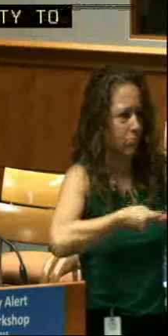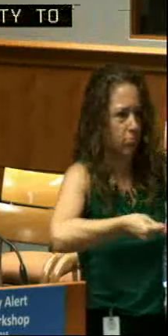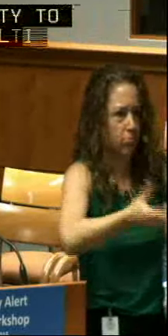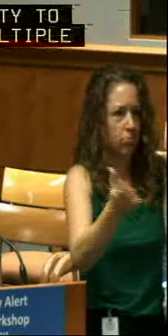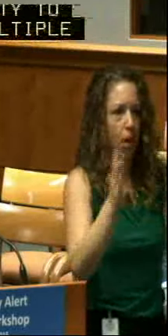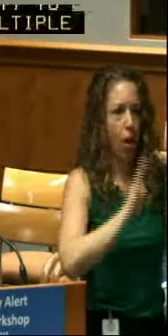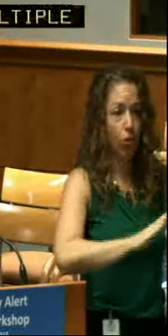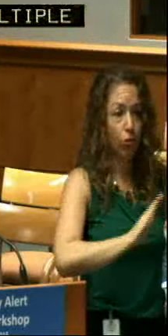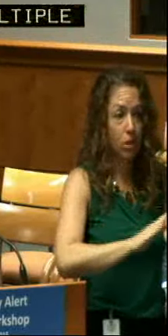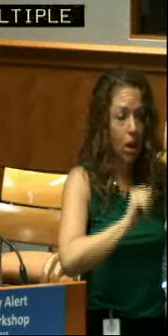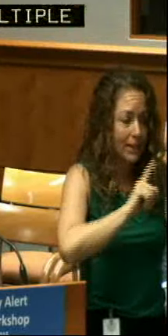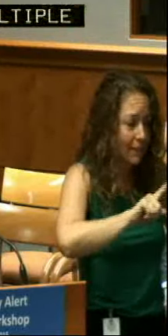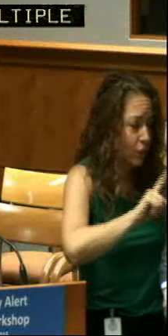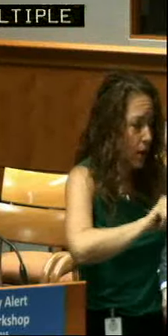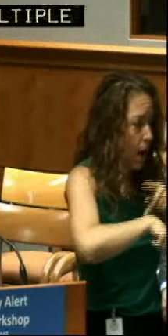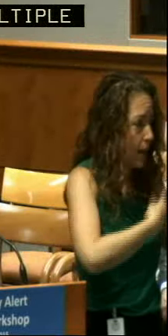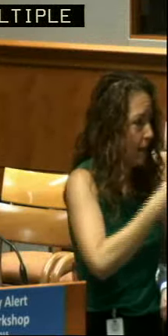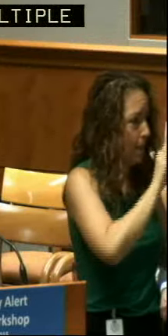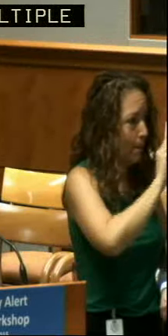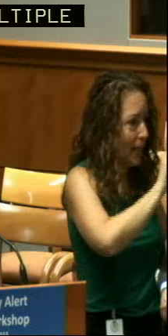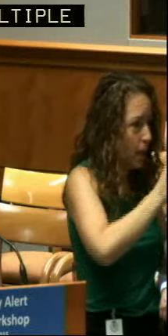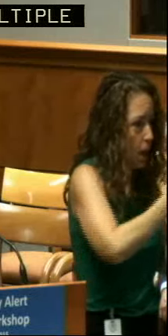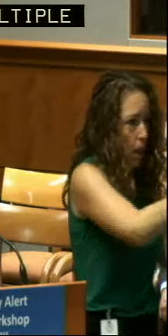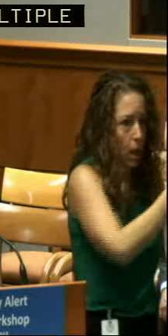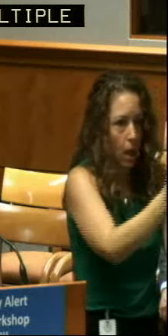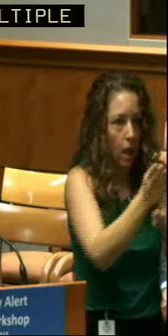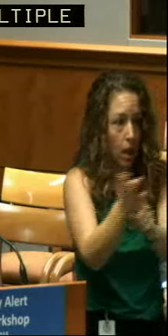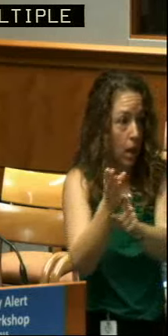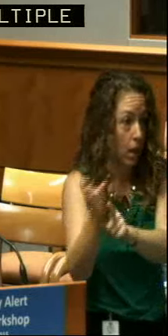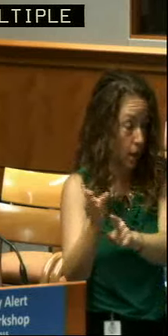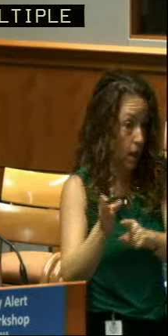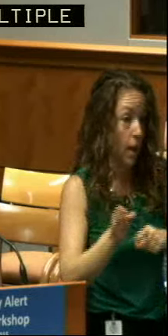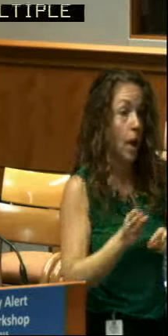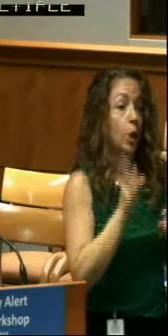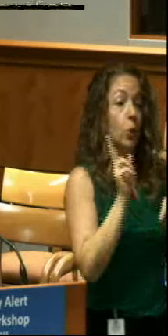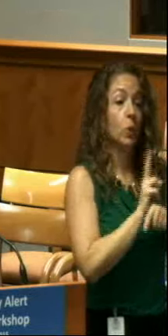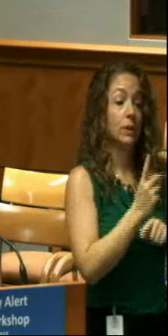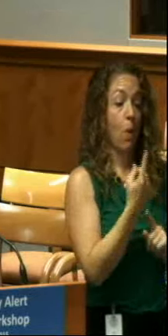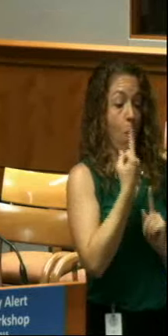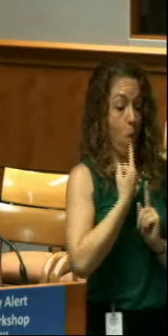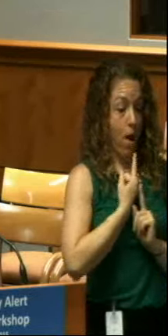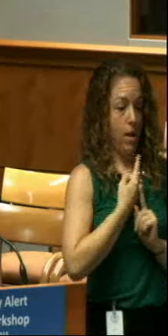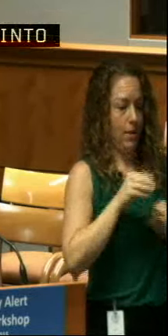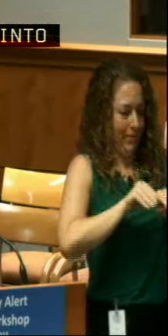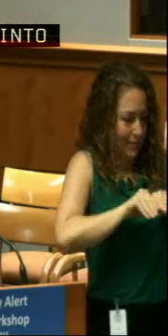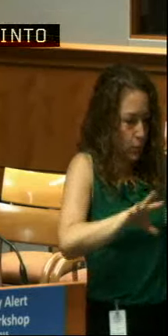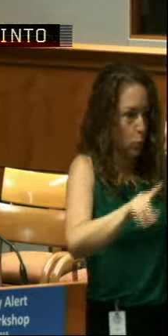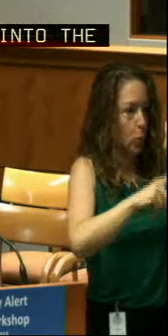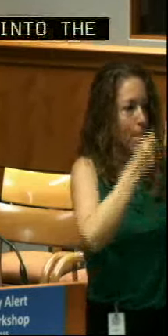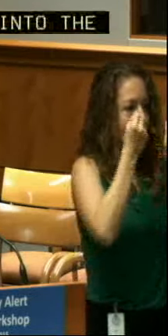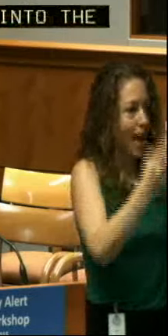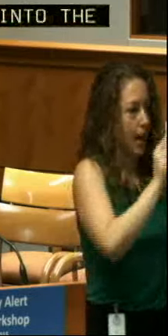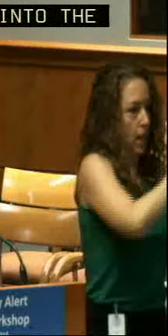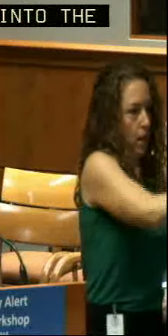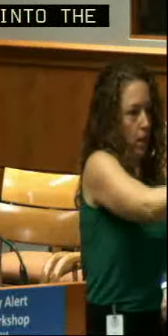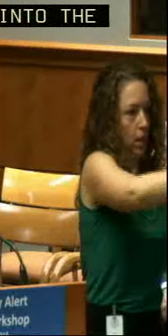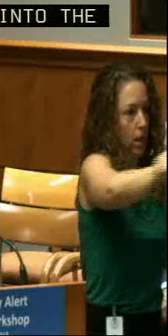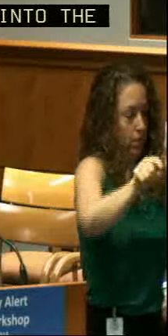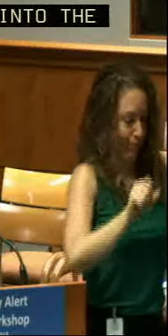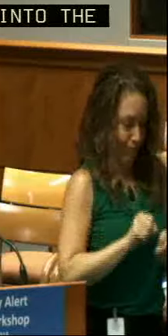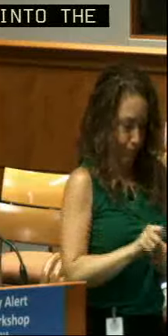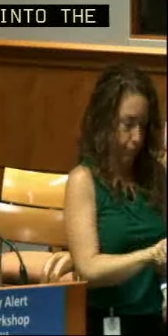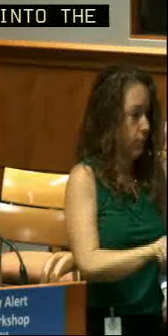to integrate that into the one-to-many nature of alerting. But then to